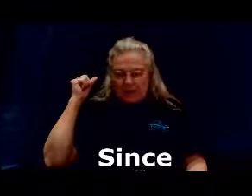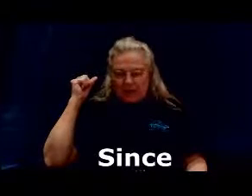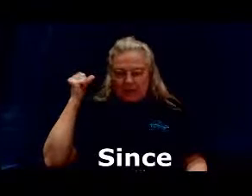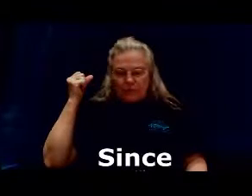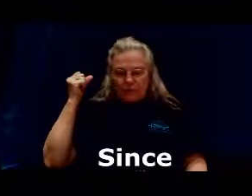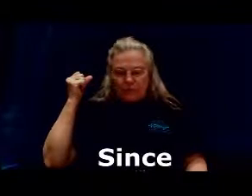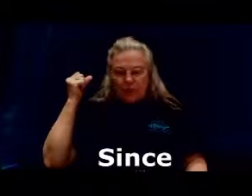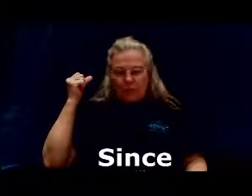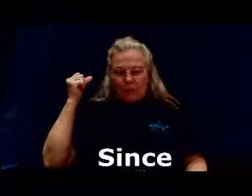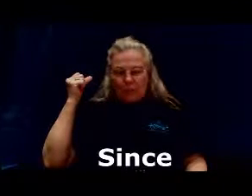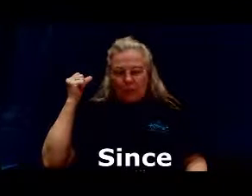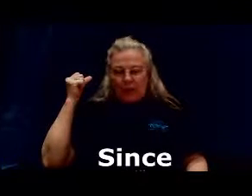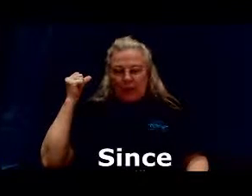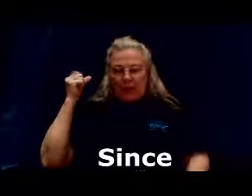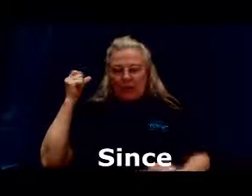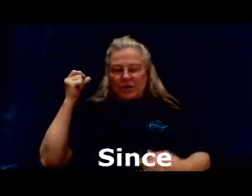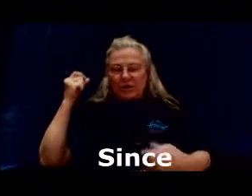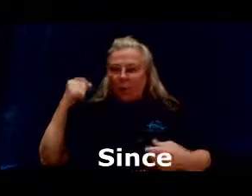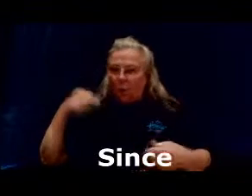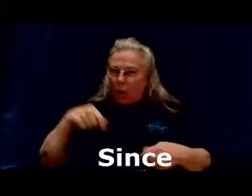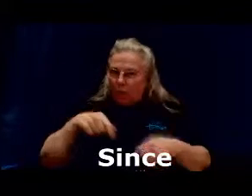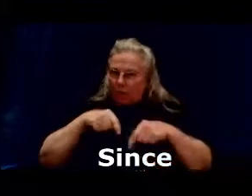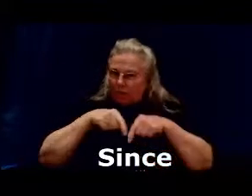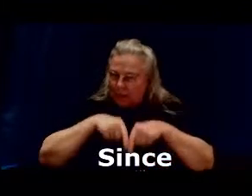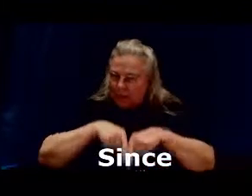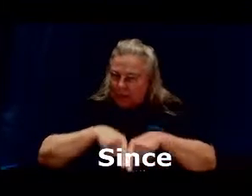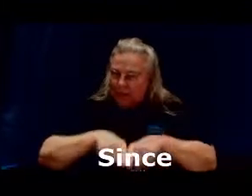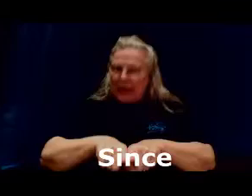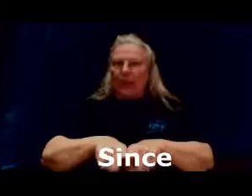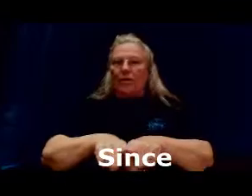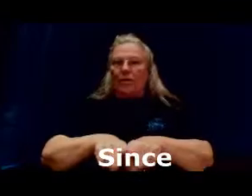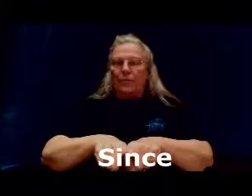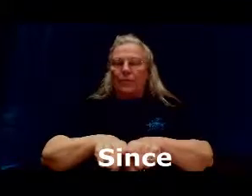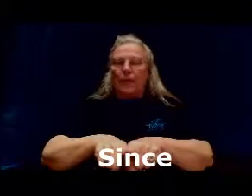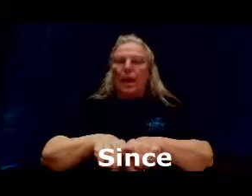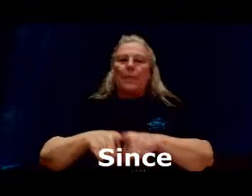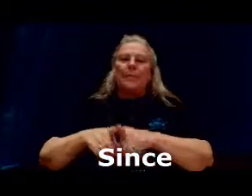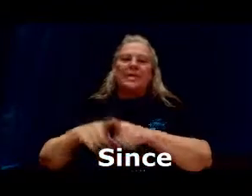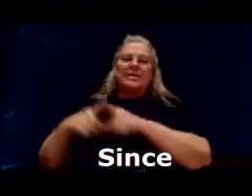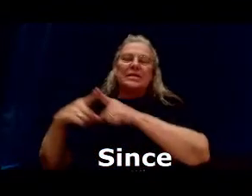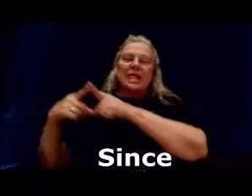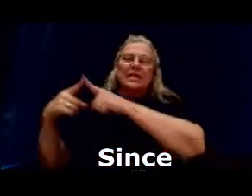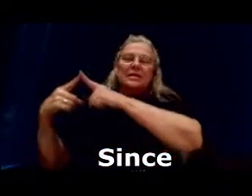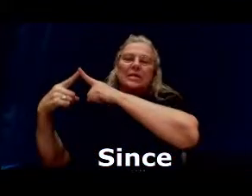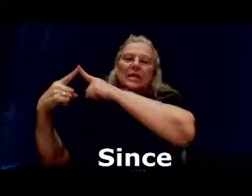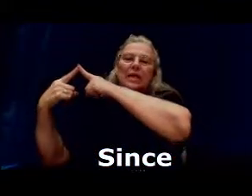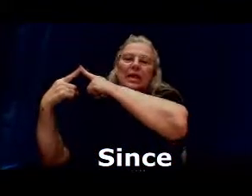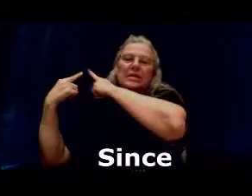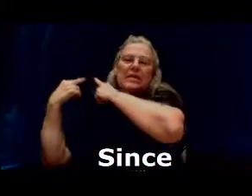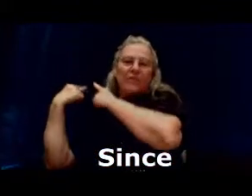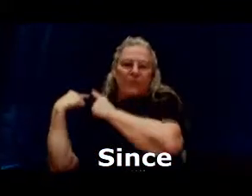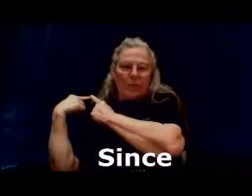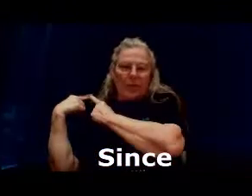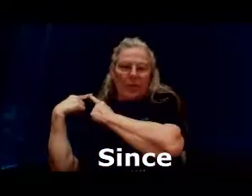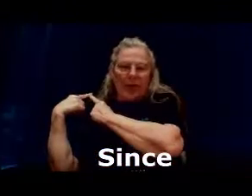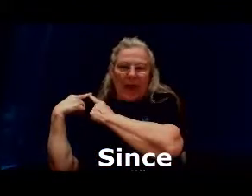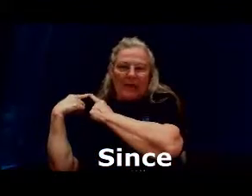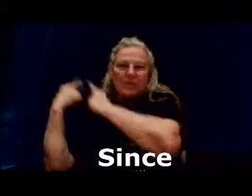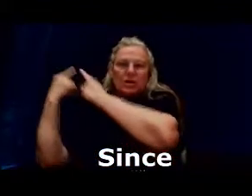Sense, and we talked about while coming here, but sense is from the past.